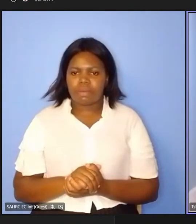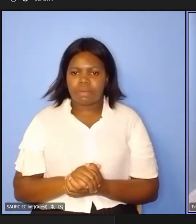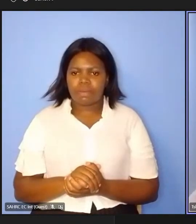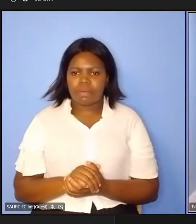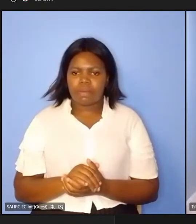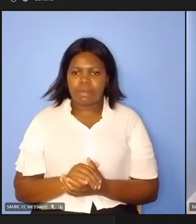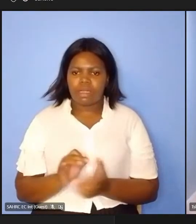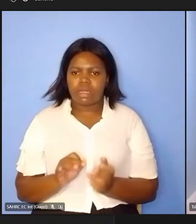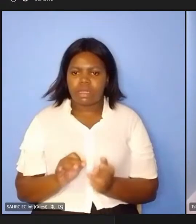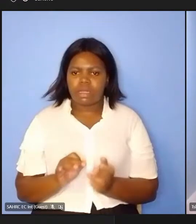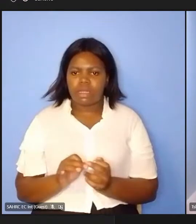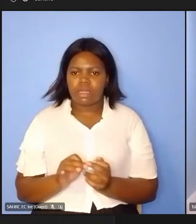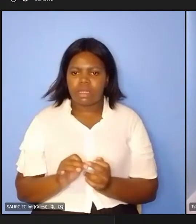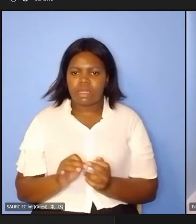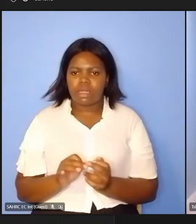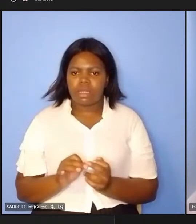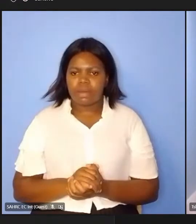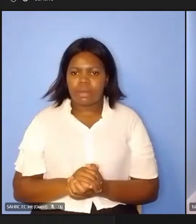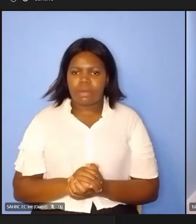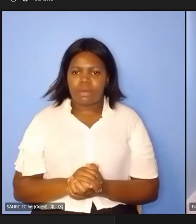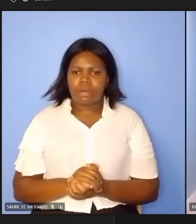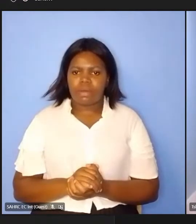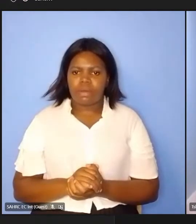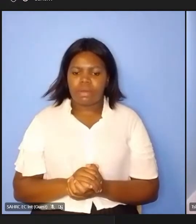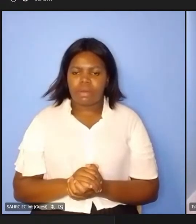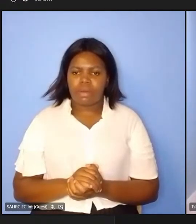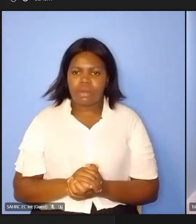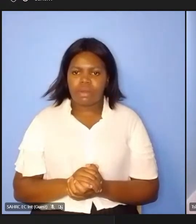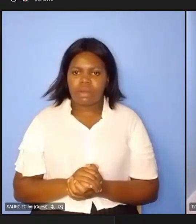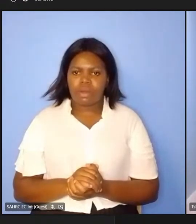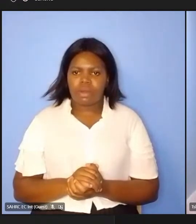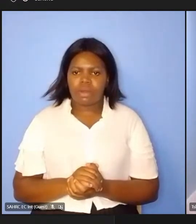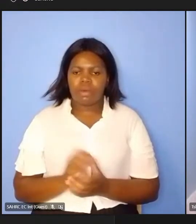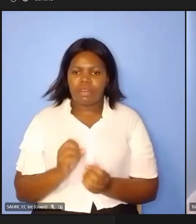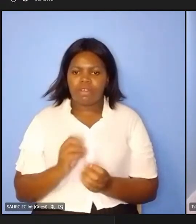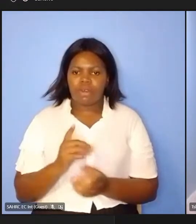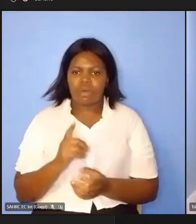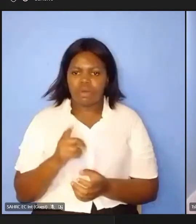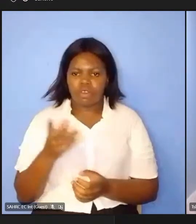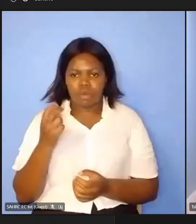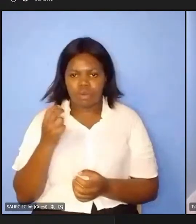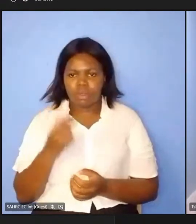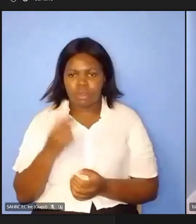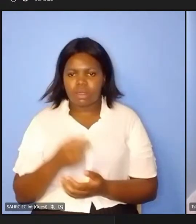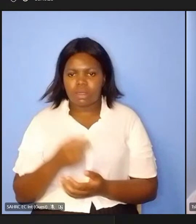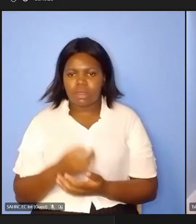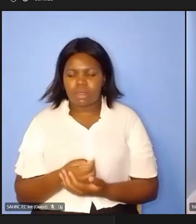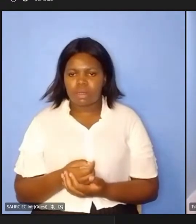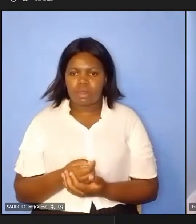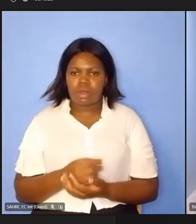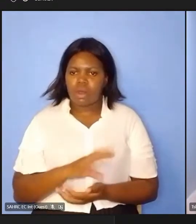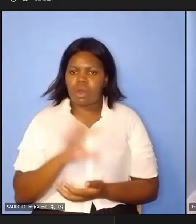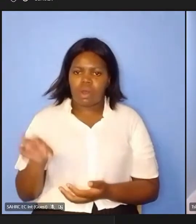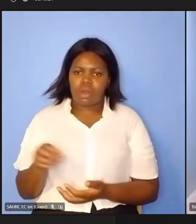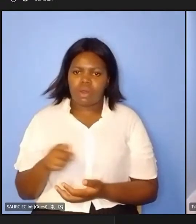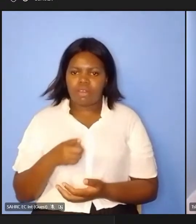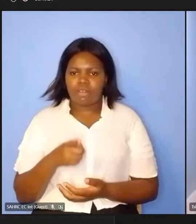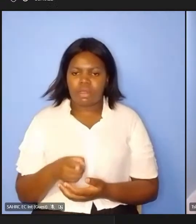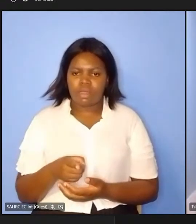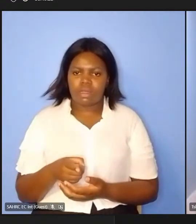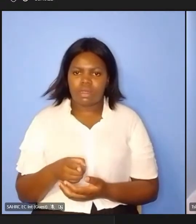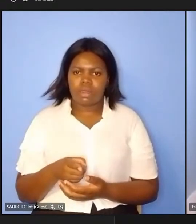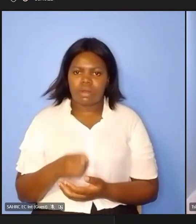one would just be your views on how all of this and your